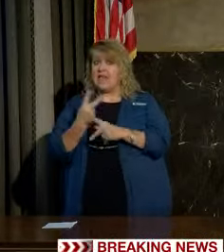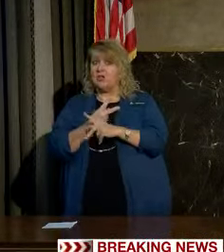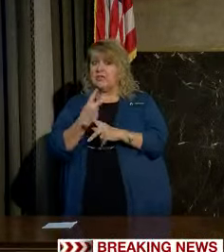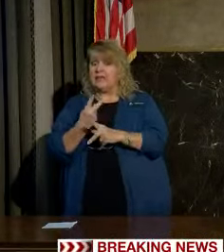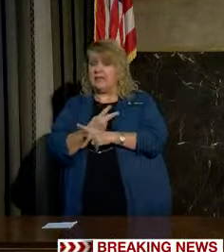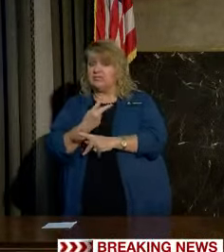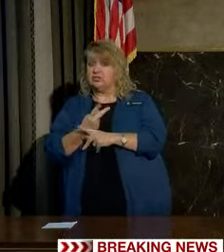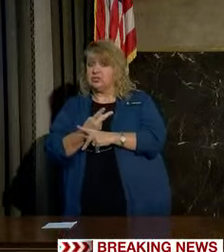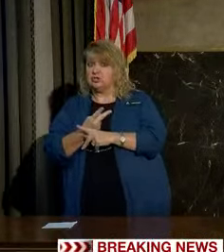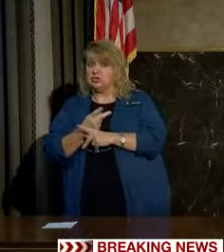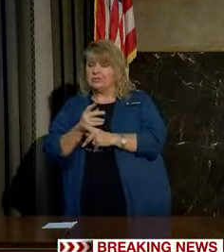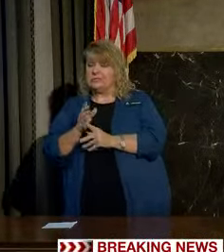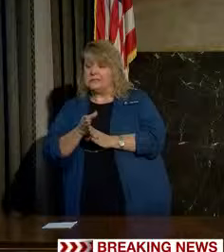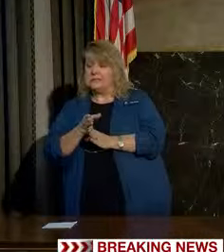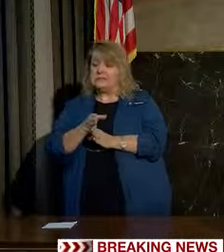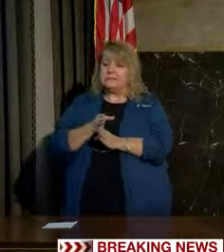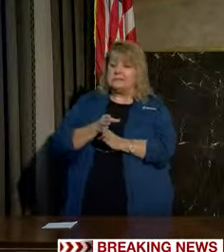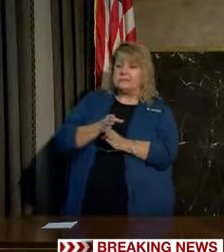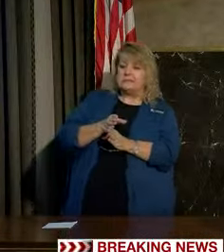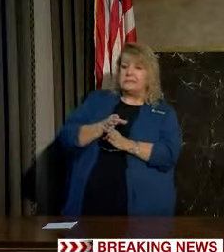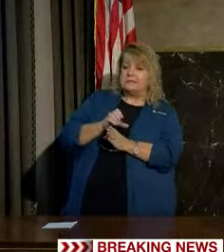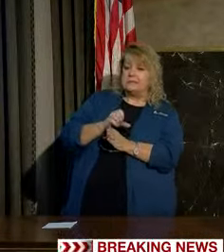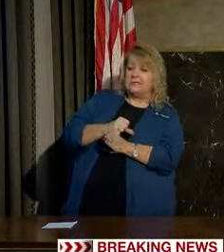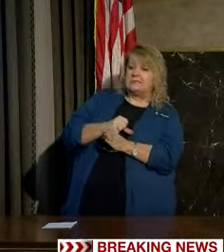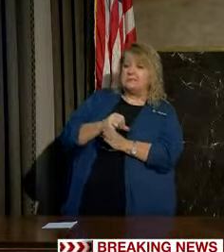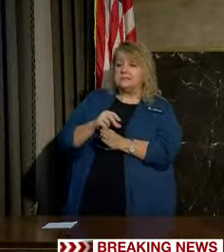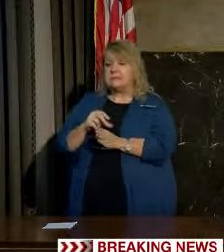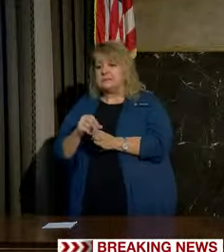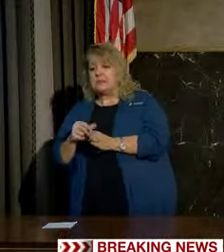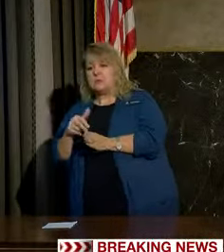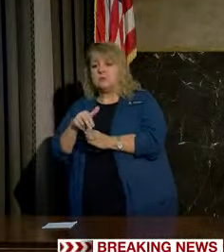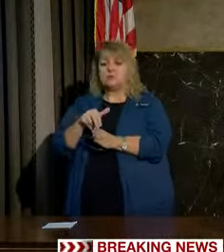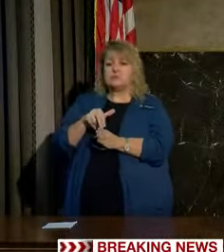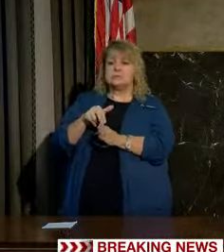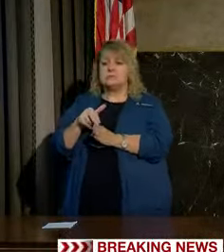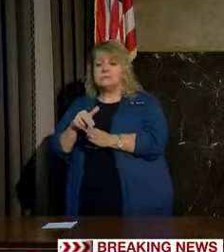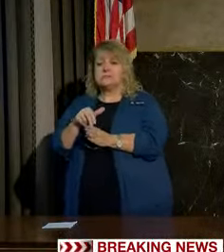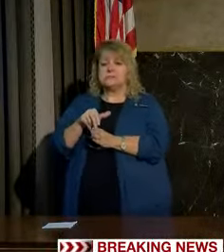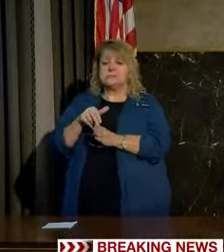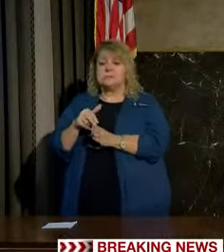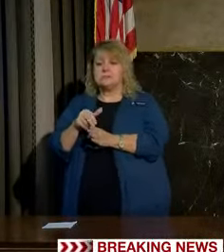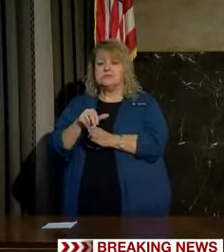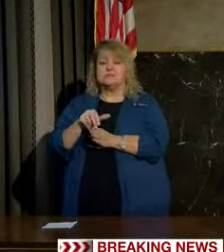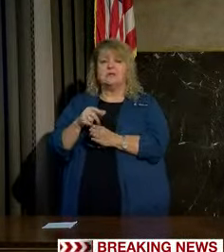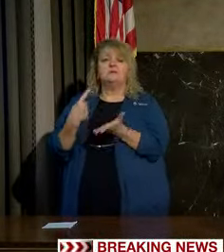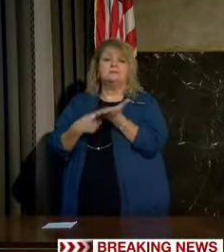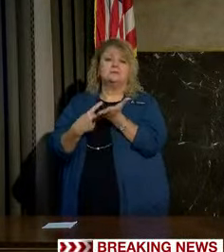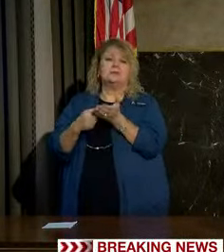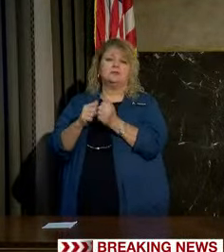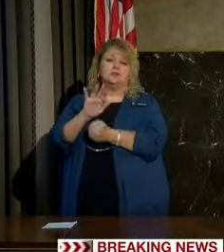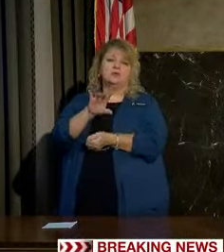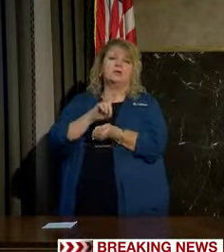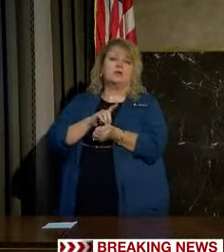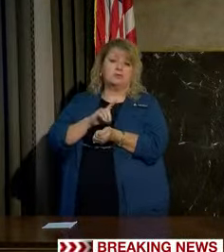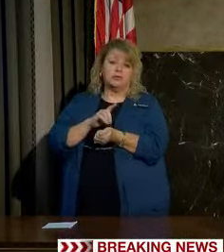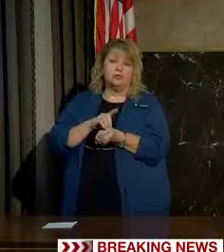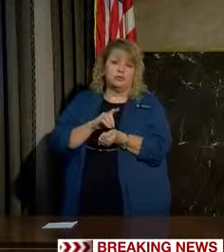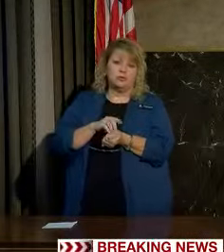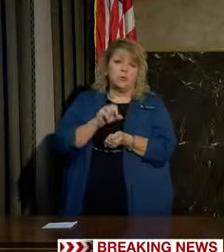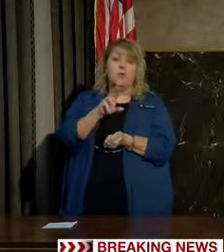risk is and how much exposure risk you have on a day-to-day basis. And I want you to have those conversations with your doctor or